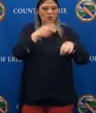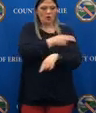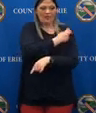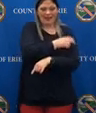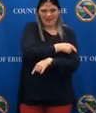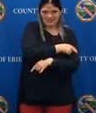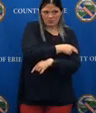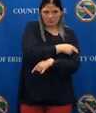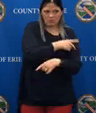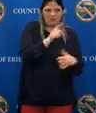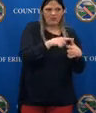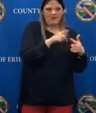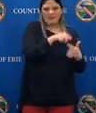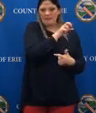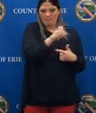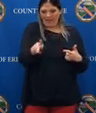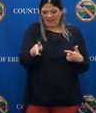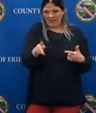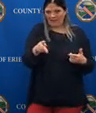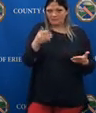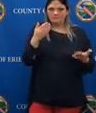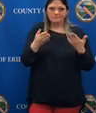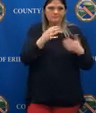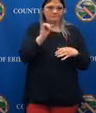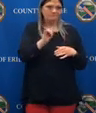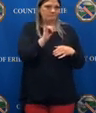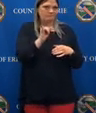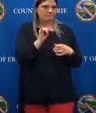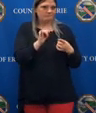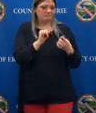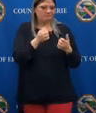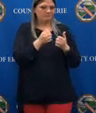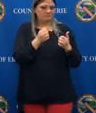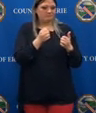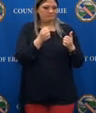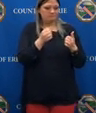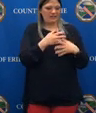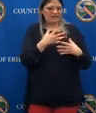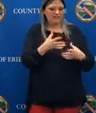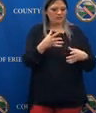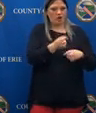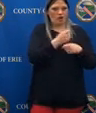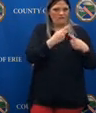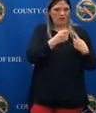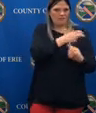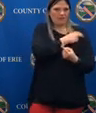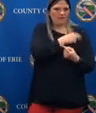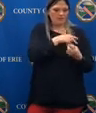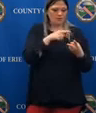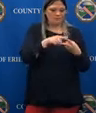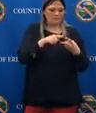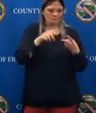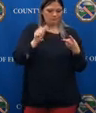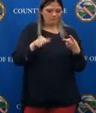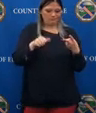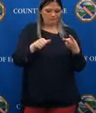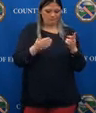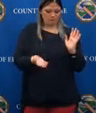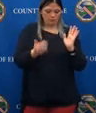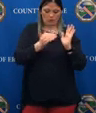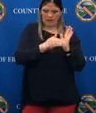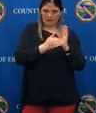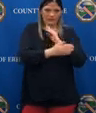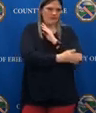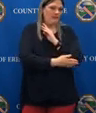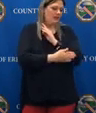then they returned, they may have been infected with COVID-19. So those are two potential sources. Again, the county